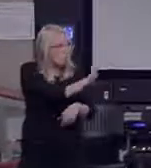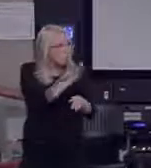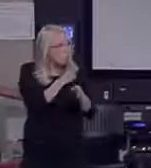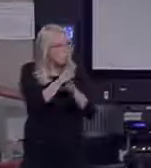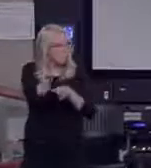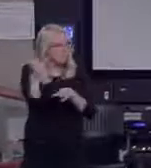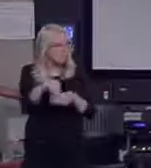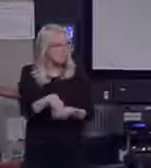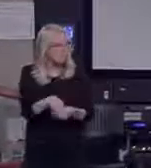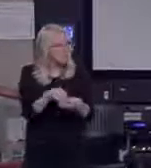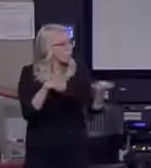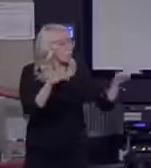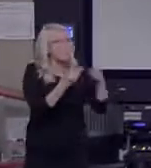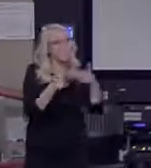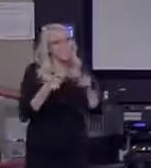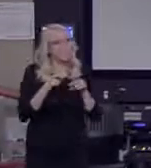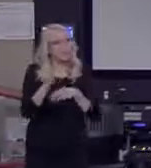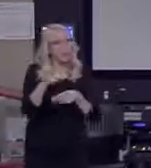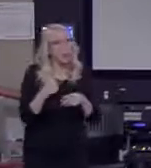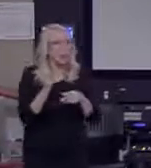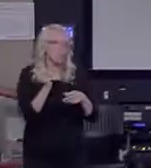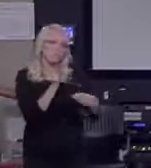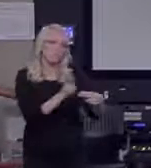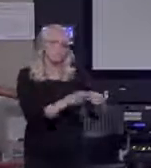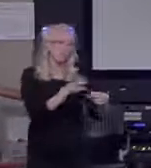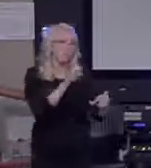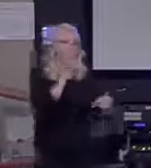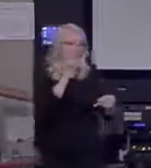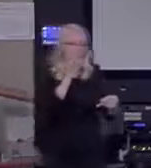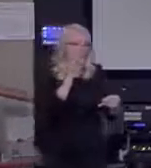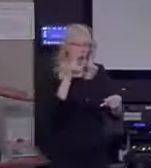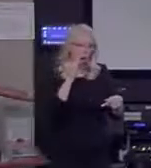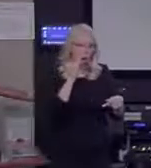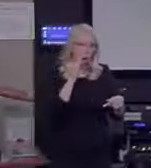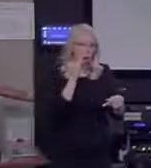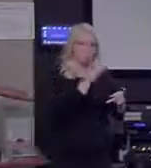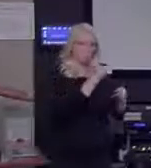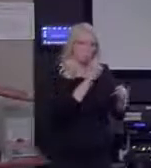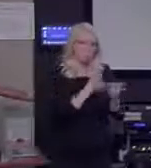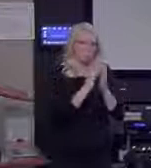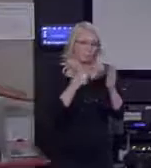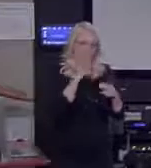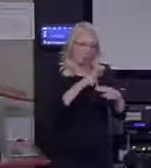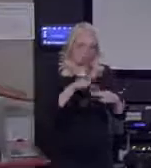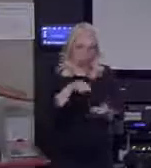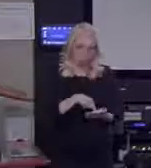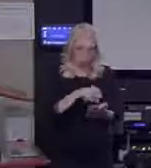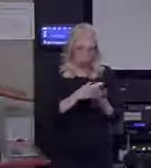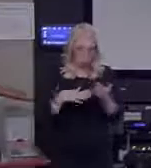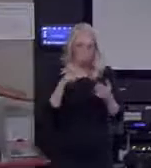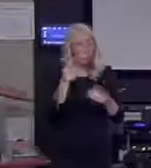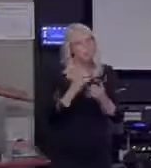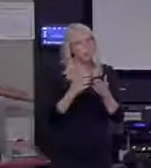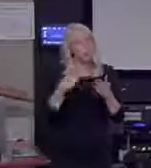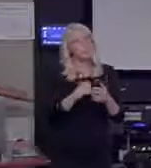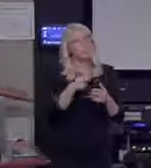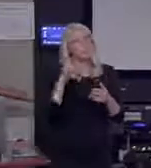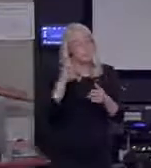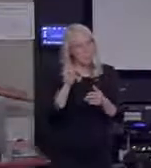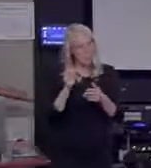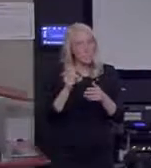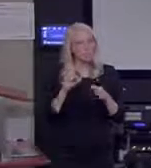is before we go on, I have to give a shout out to Laura who asked me to mention this. So one of the things that we did in deriving these